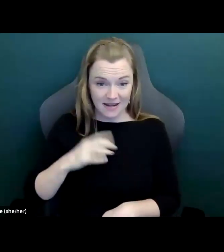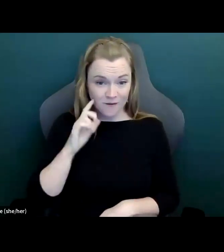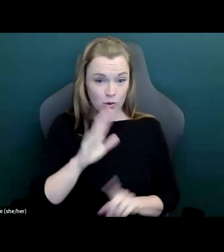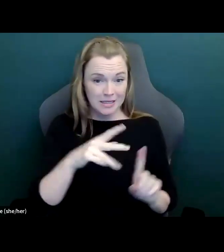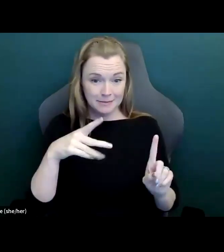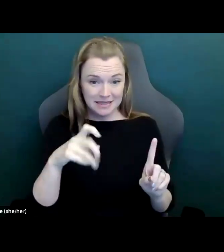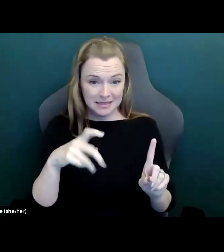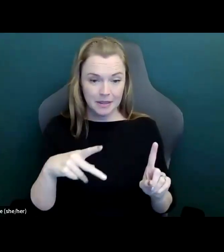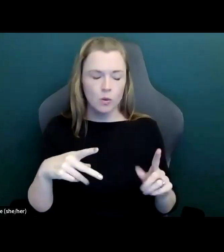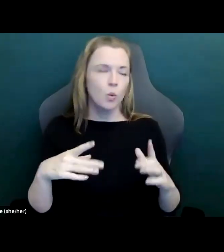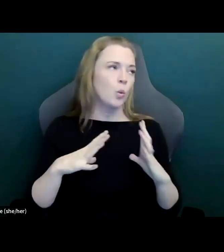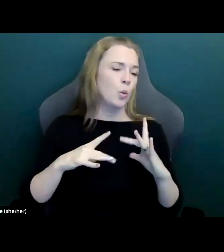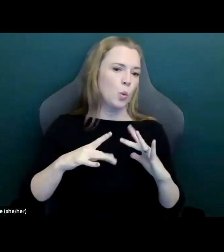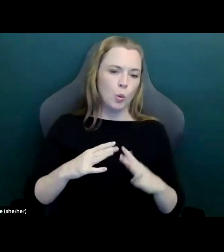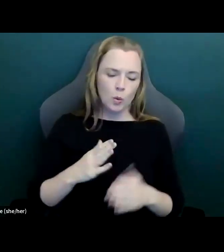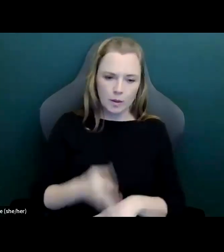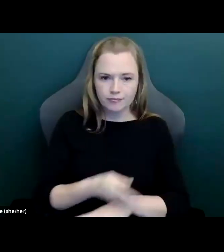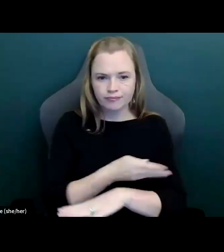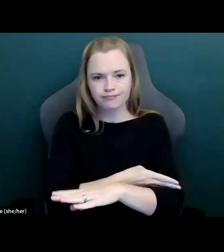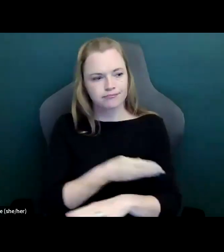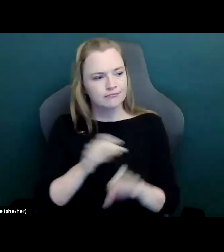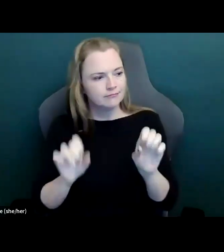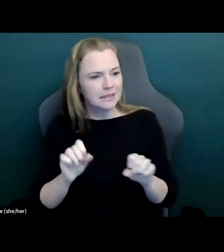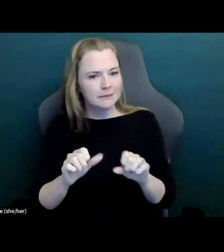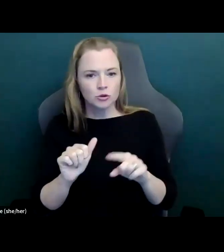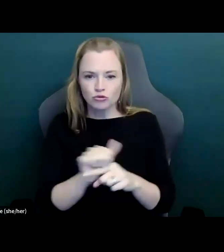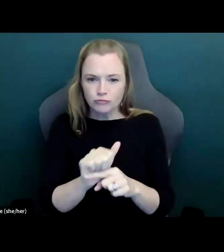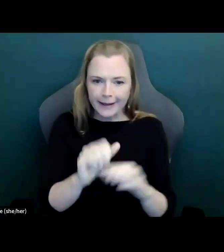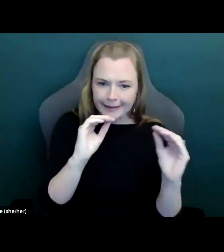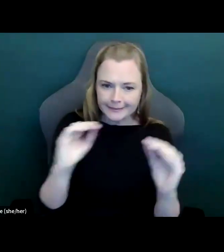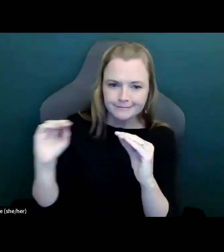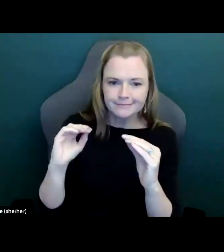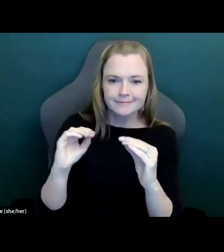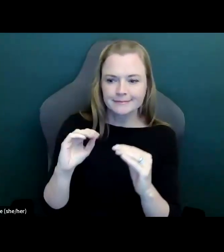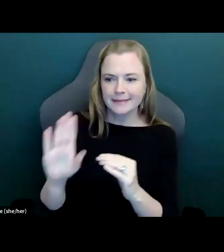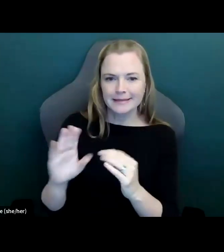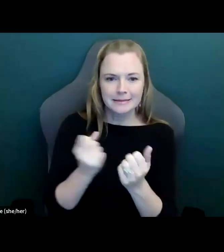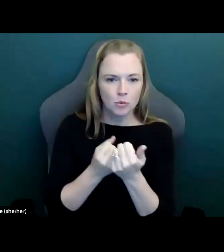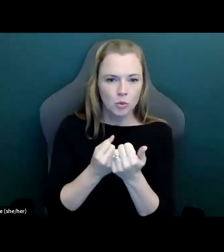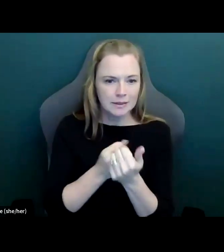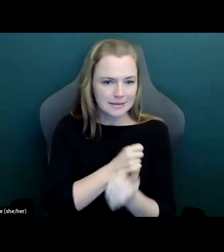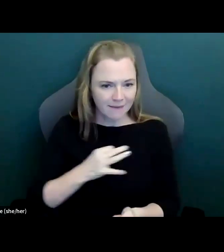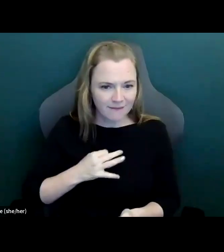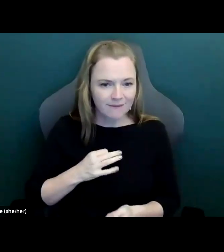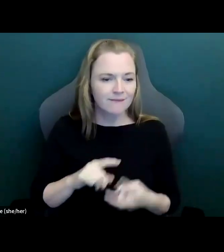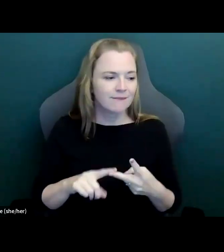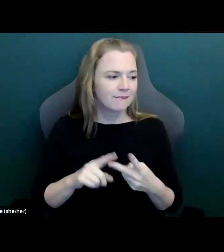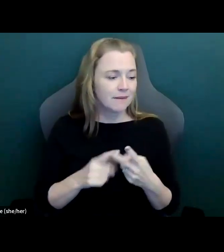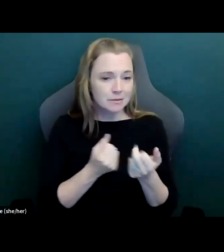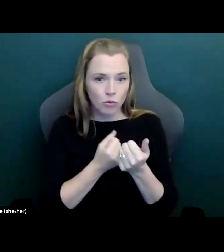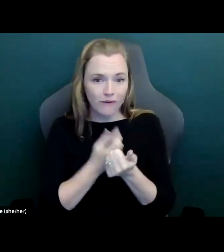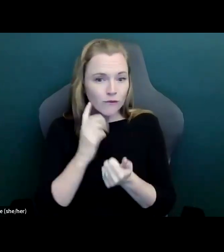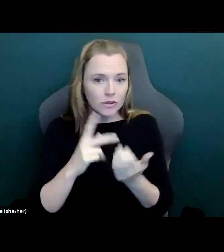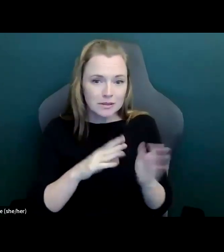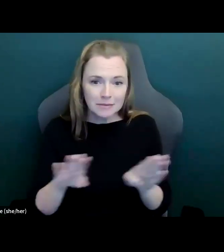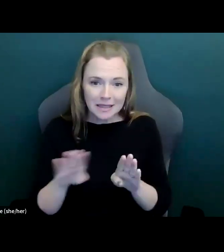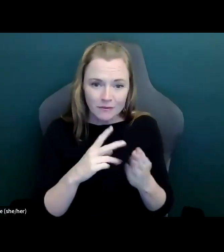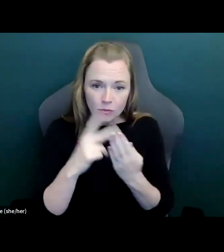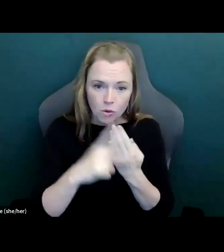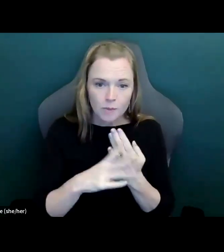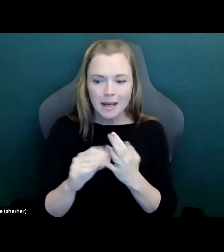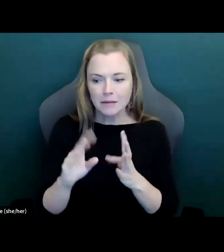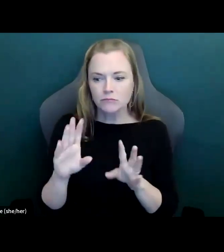such a difference in our ability to train Nick's support staff, make sure they can support him with his behavior program, and give him the opportunities